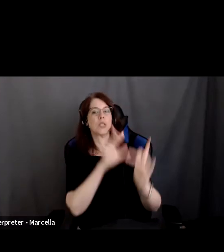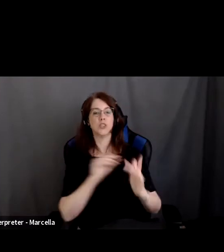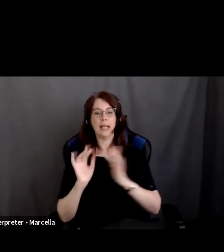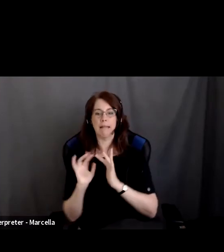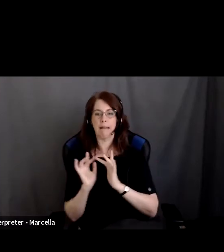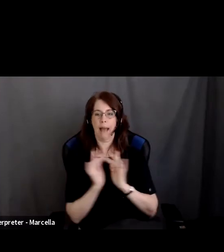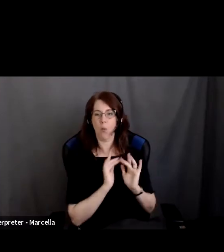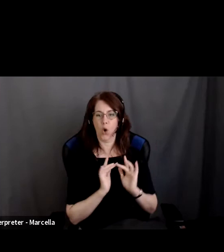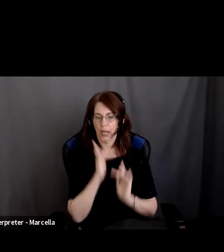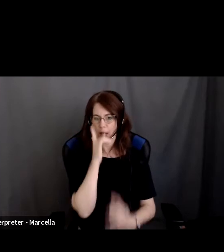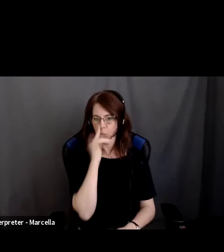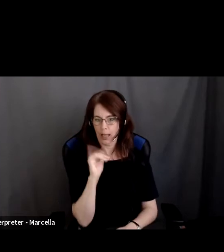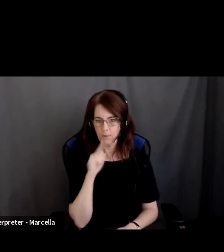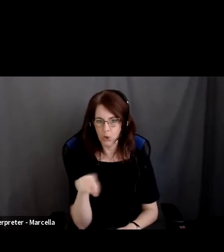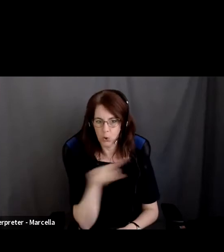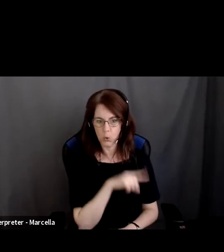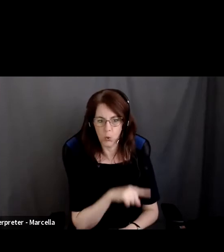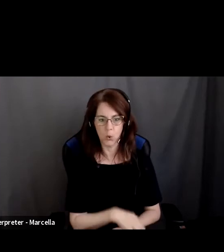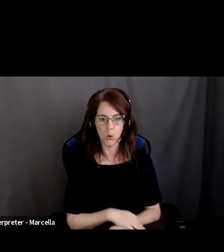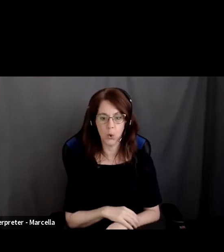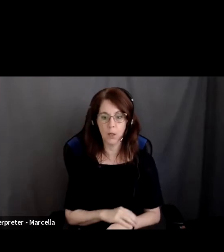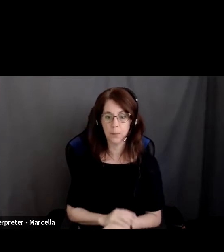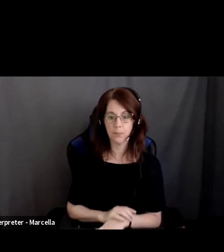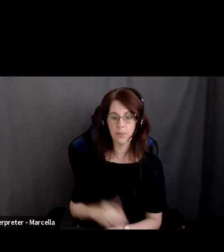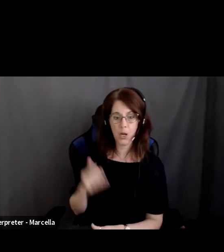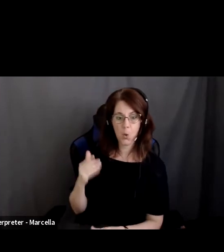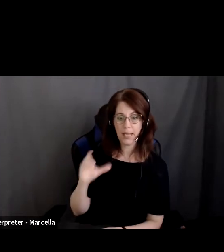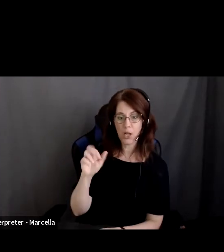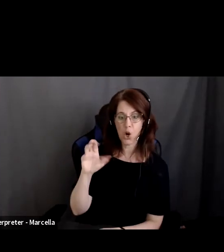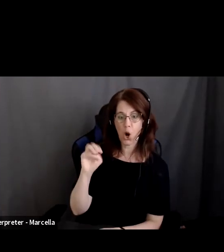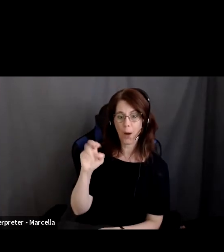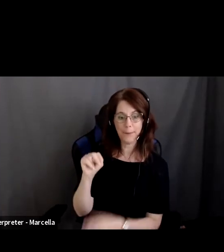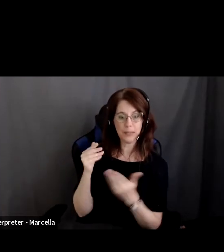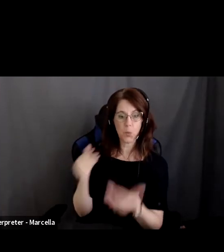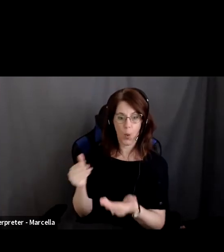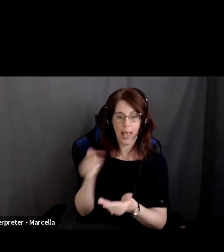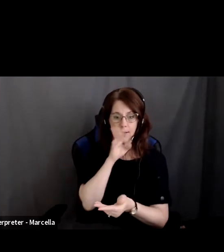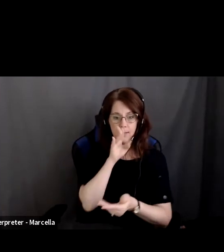you? Oh, go ahead. Carmen, you can try to unmute now.